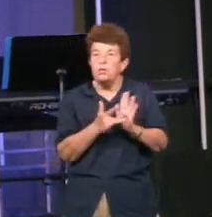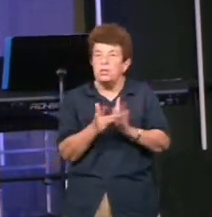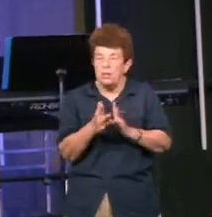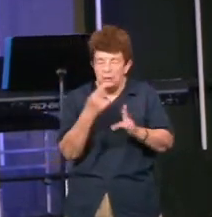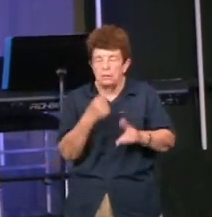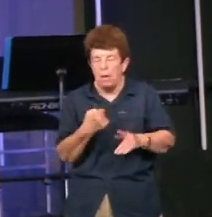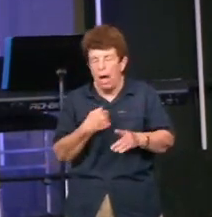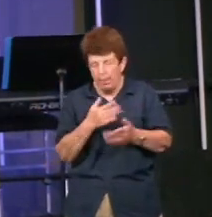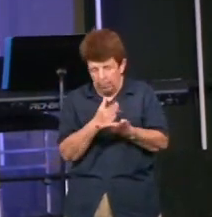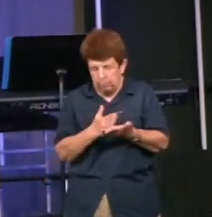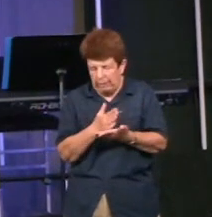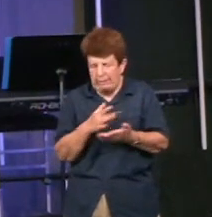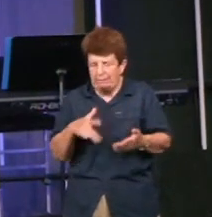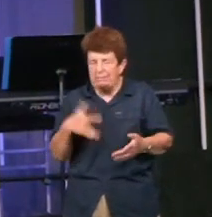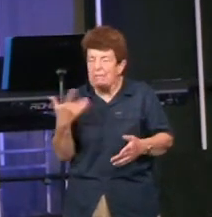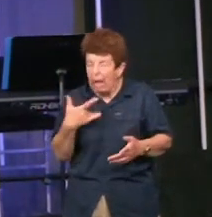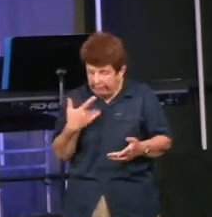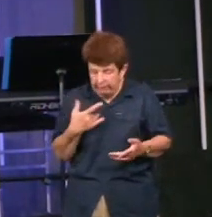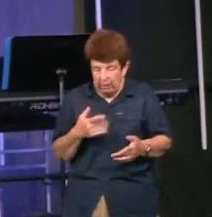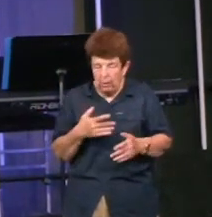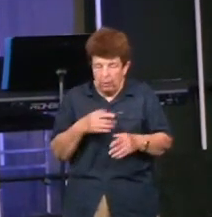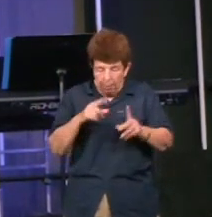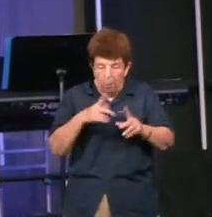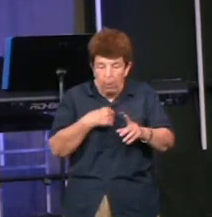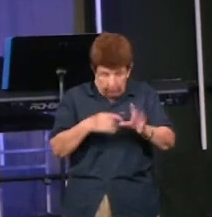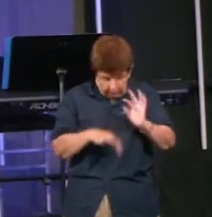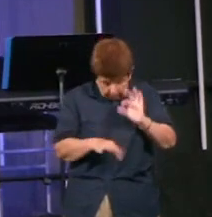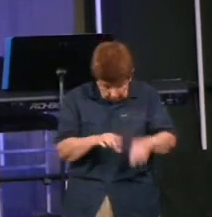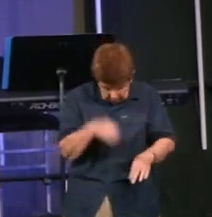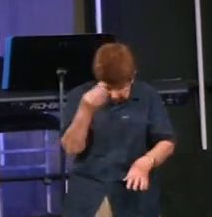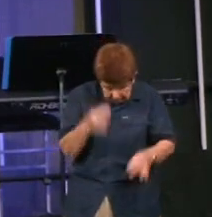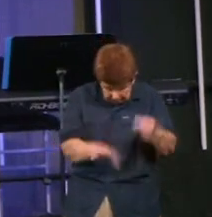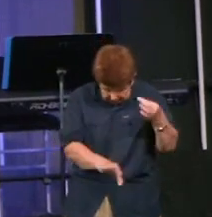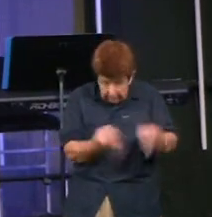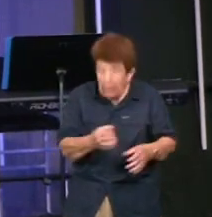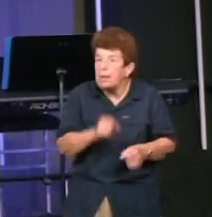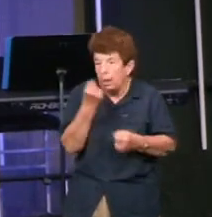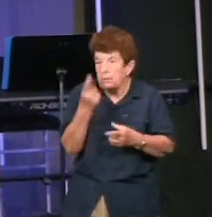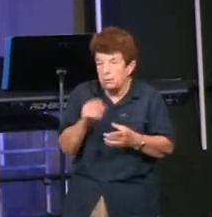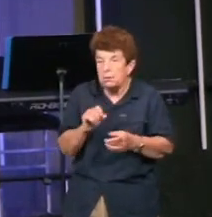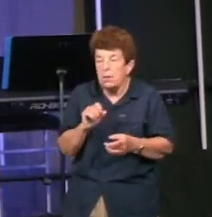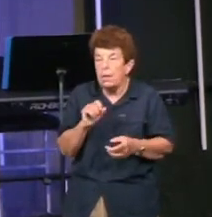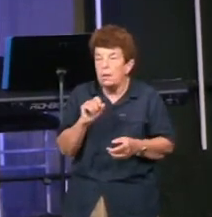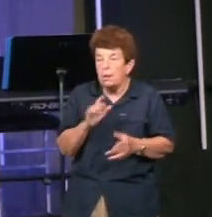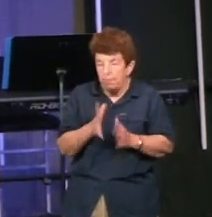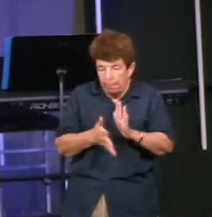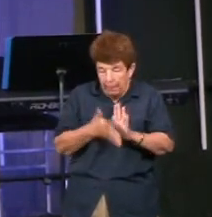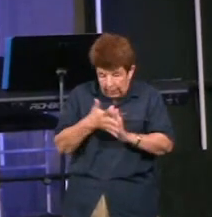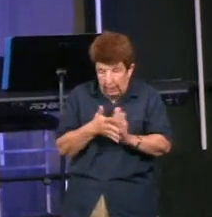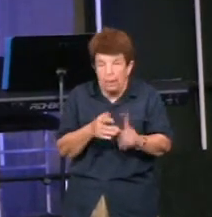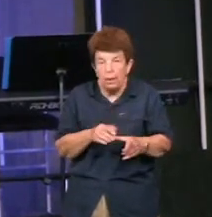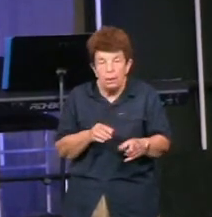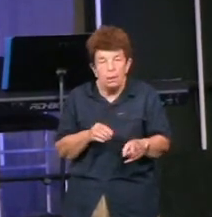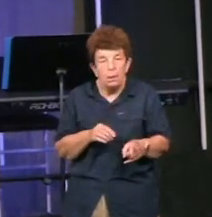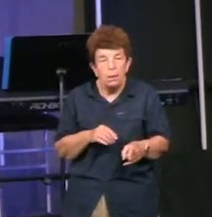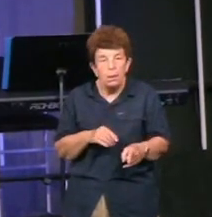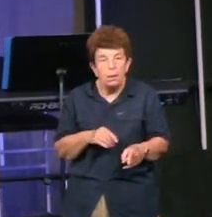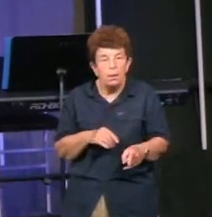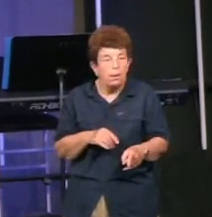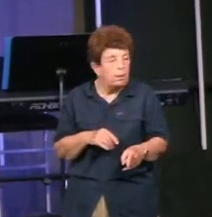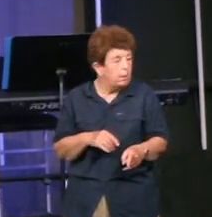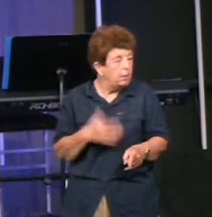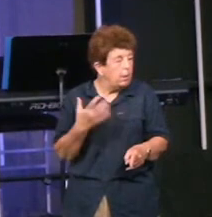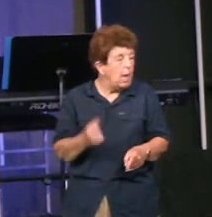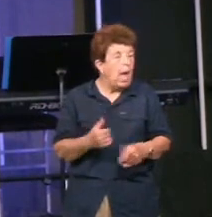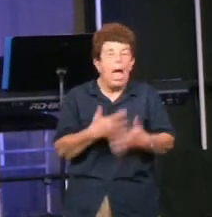of life, while it seems a little bit strange, when we dig a little bit deeper and understand the context within which it was said,